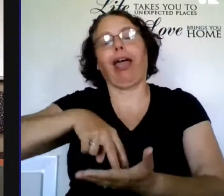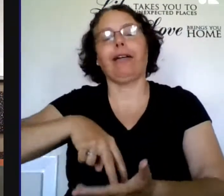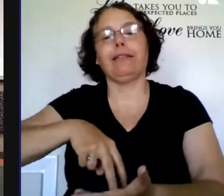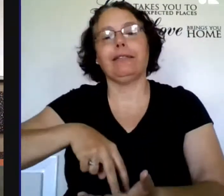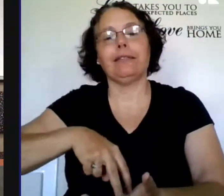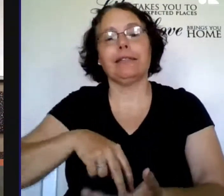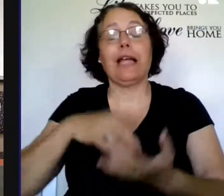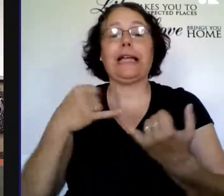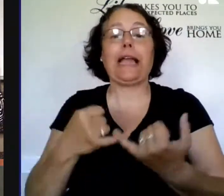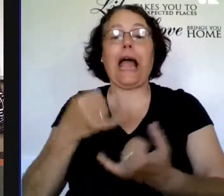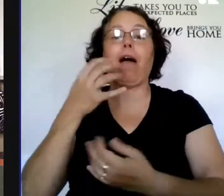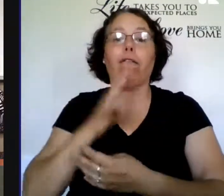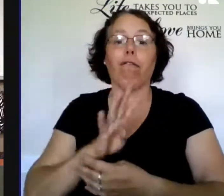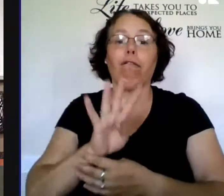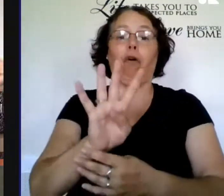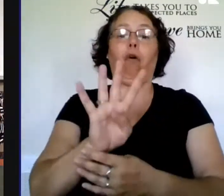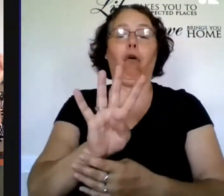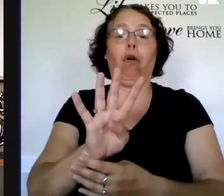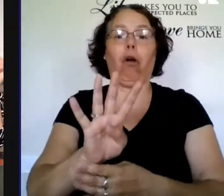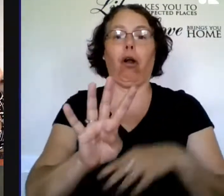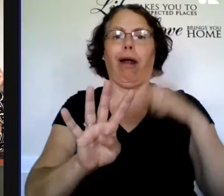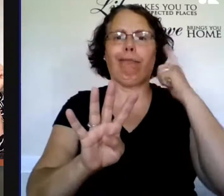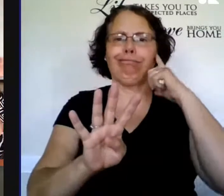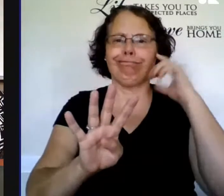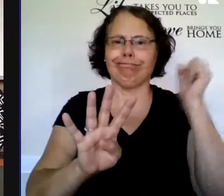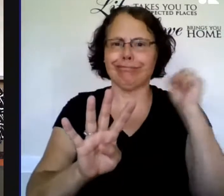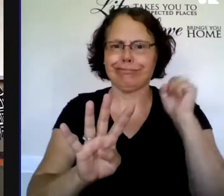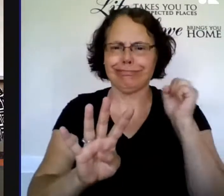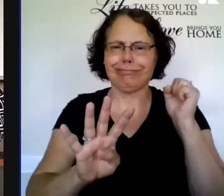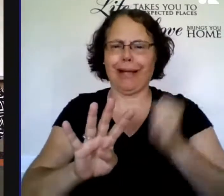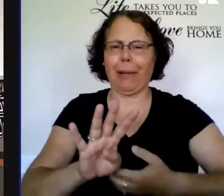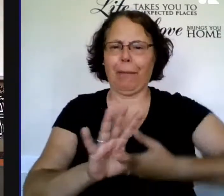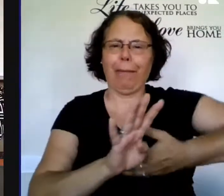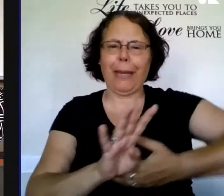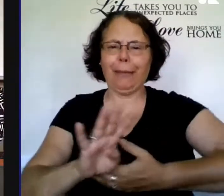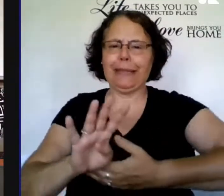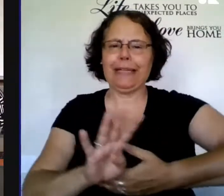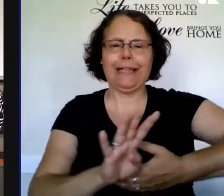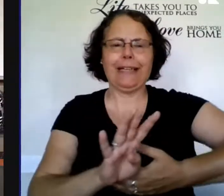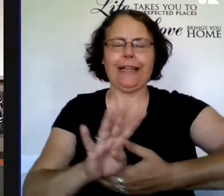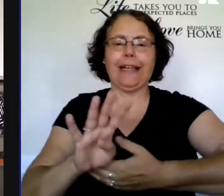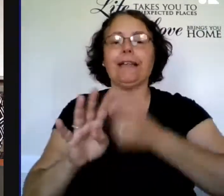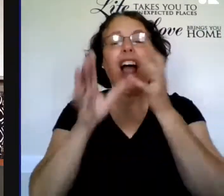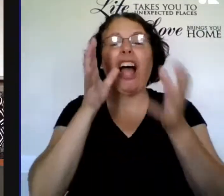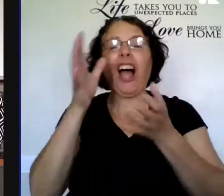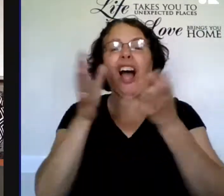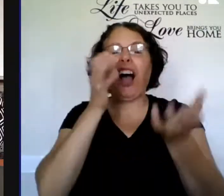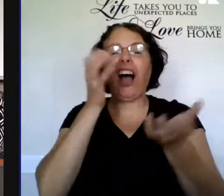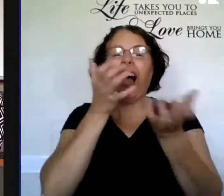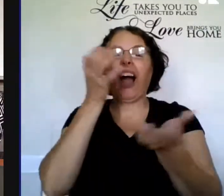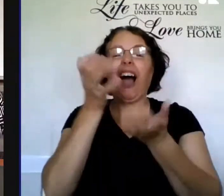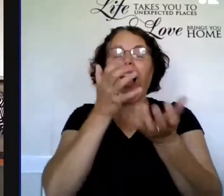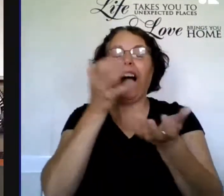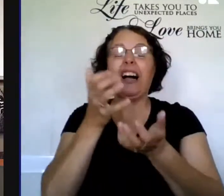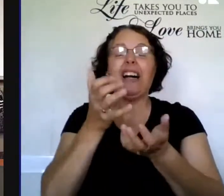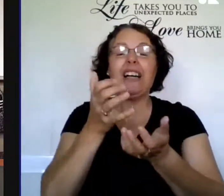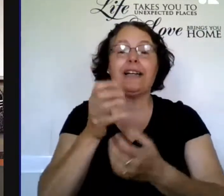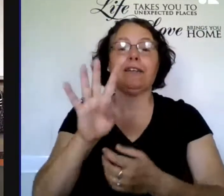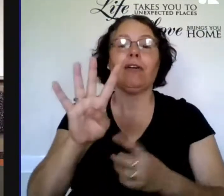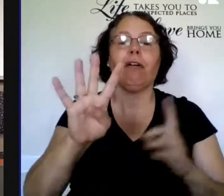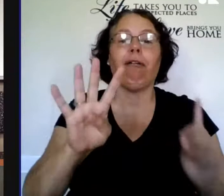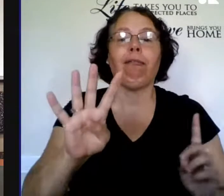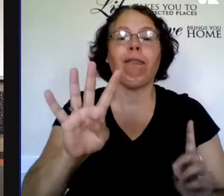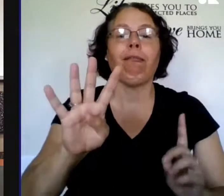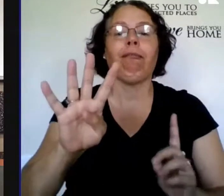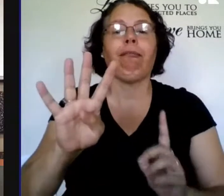4 noisy babies bang and shout. Along comes